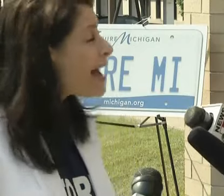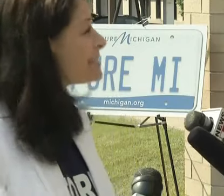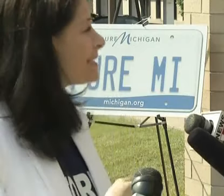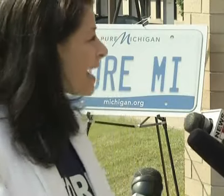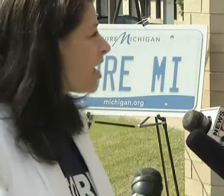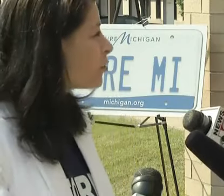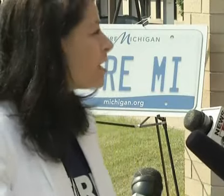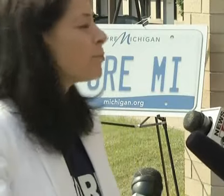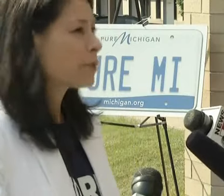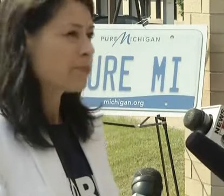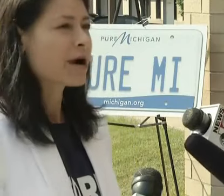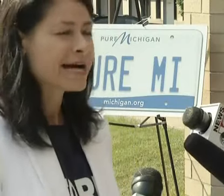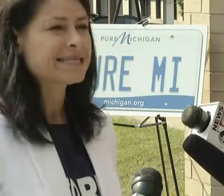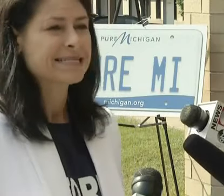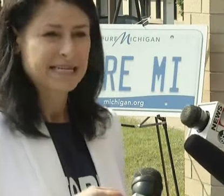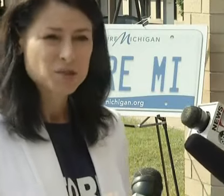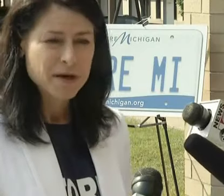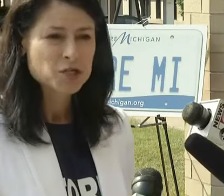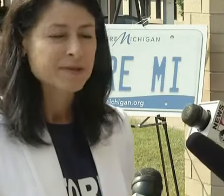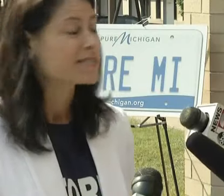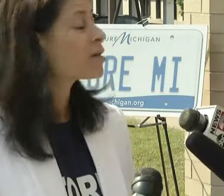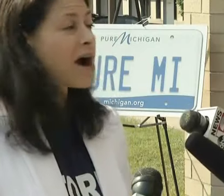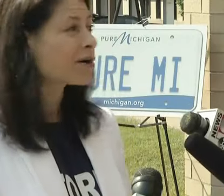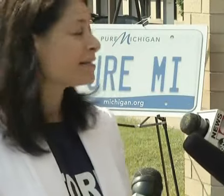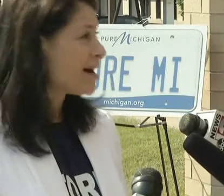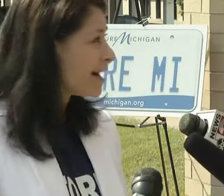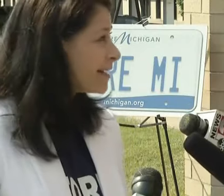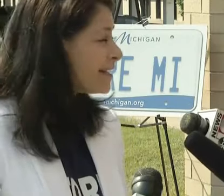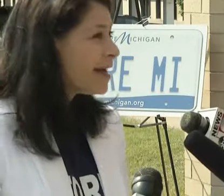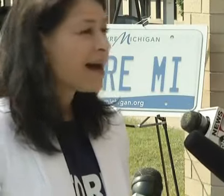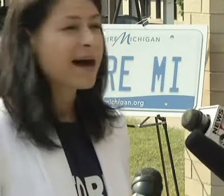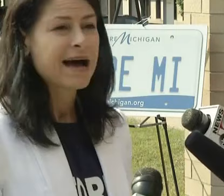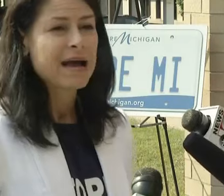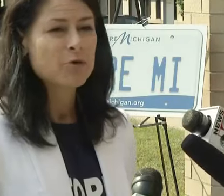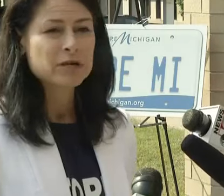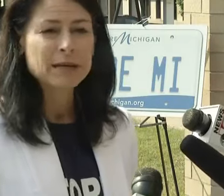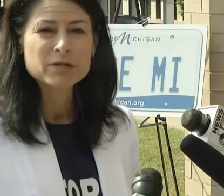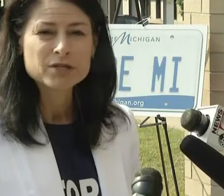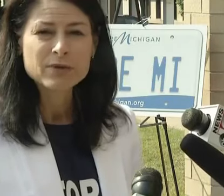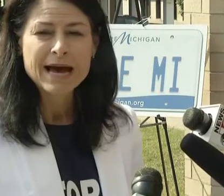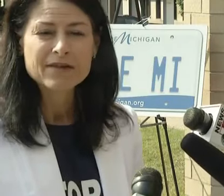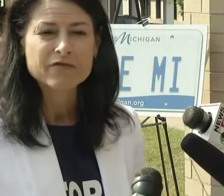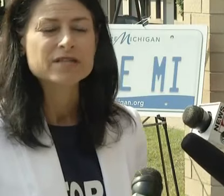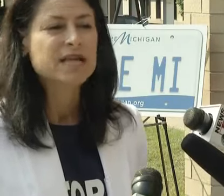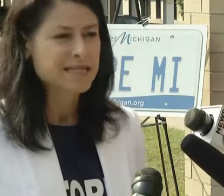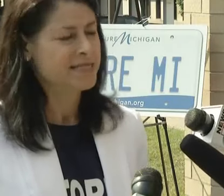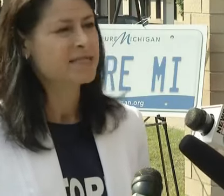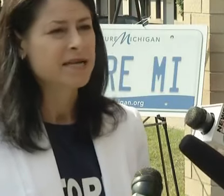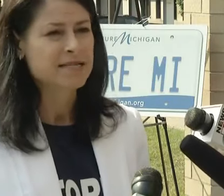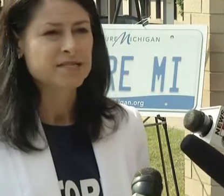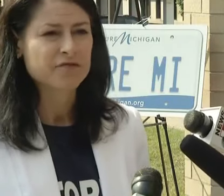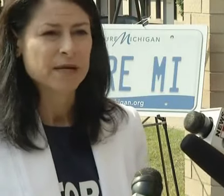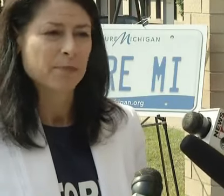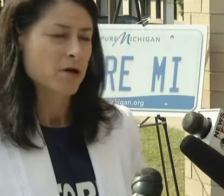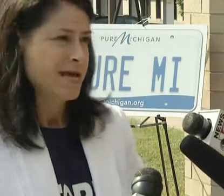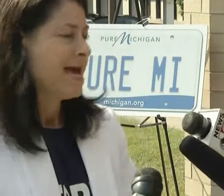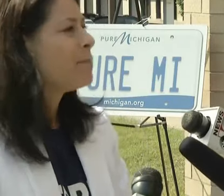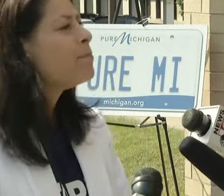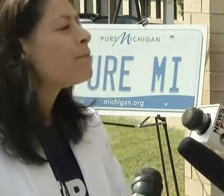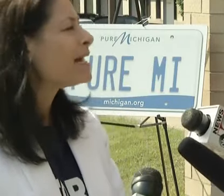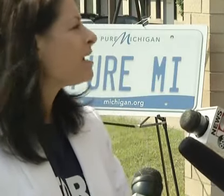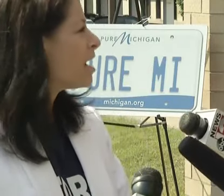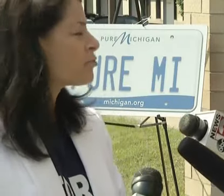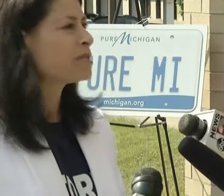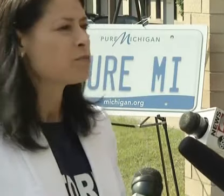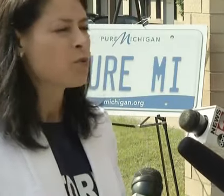going to be passing out pre-processed expungements. They're already done. And we're going to be able to do that for dozens and dozens of people.